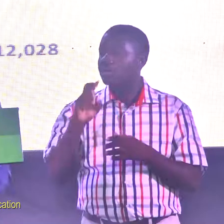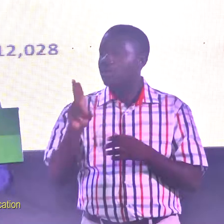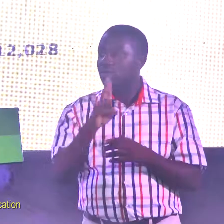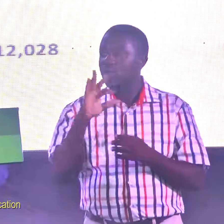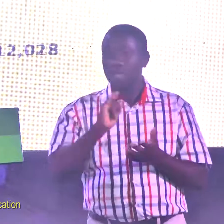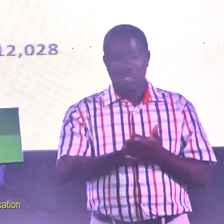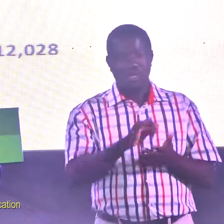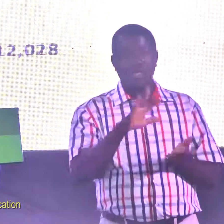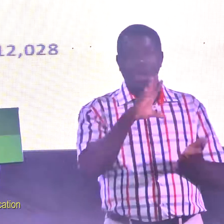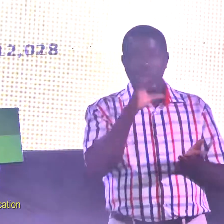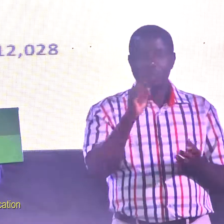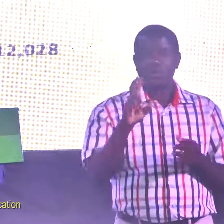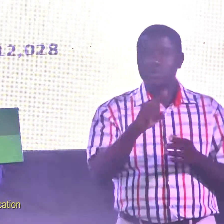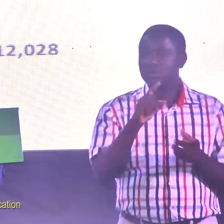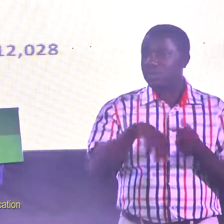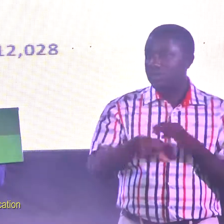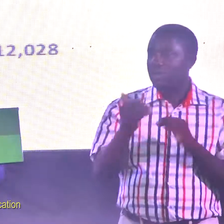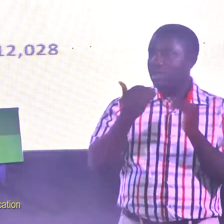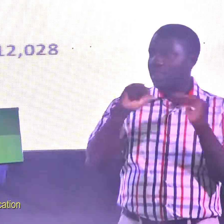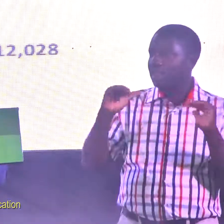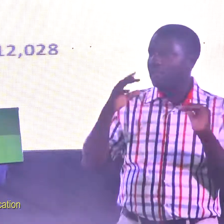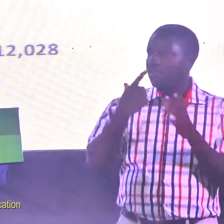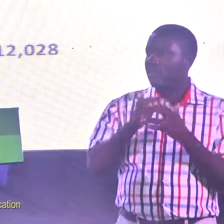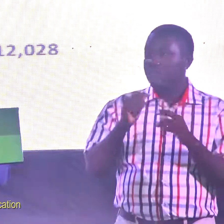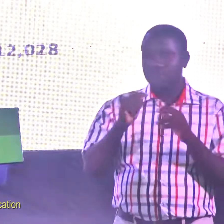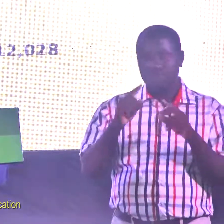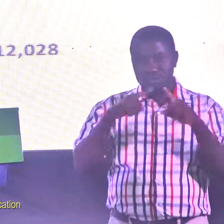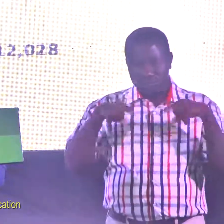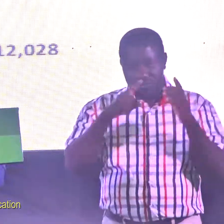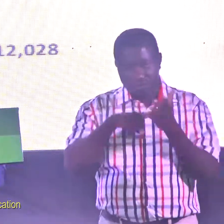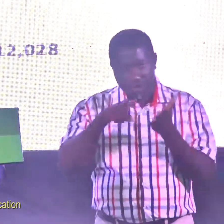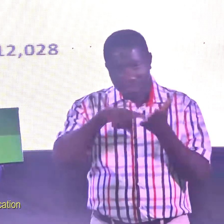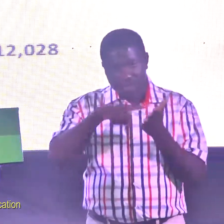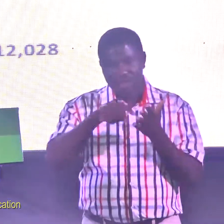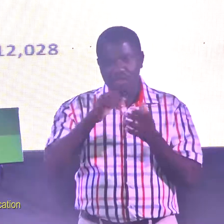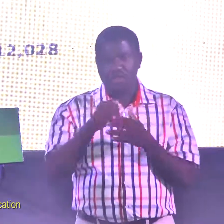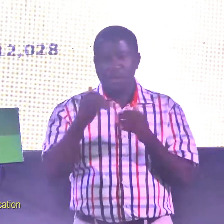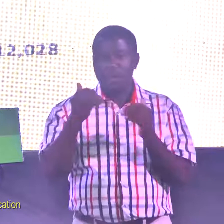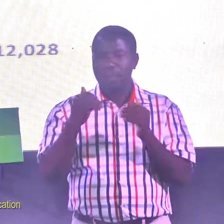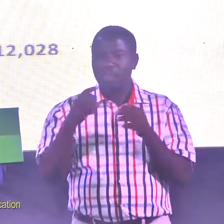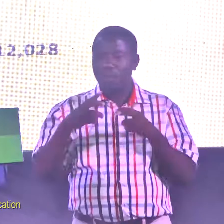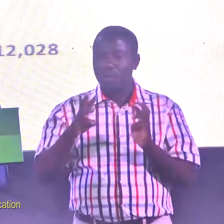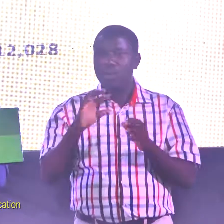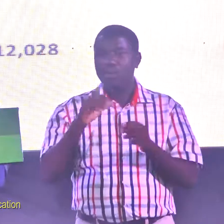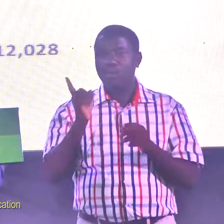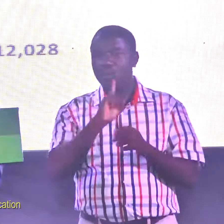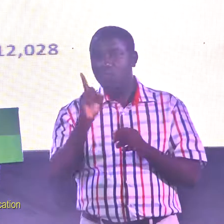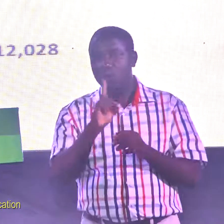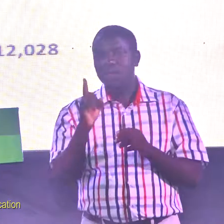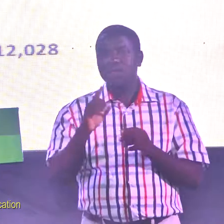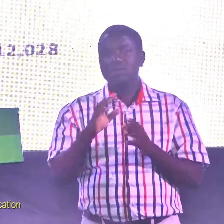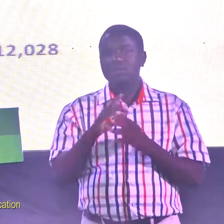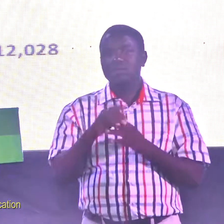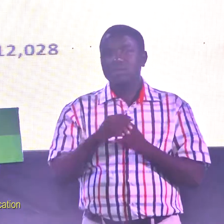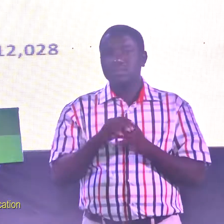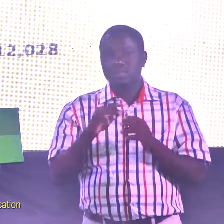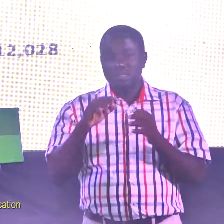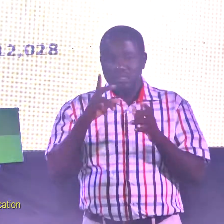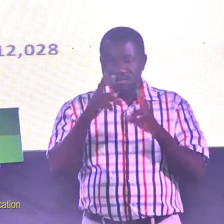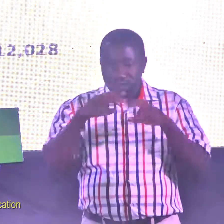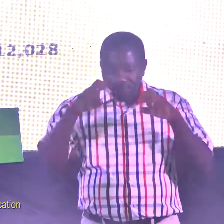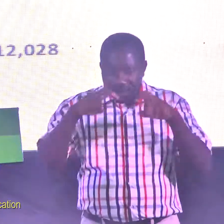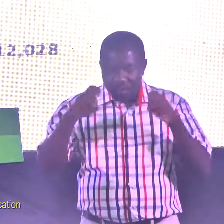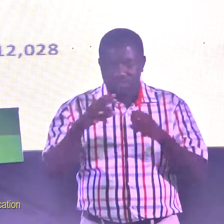subjected to a two-level verification method, where one verification panel looked at the